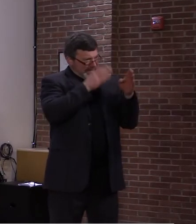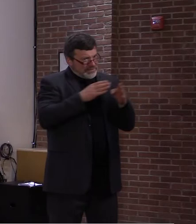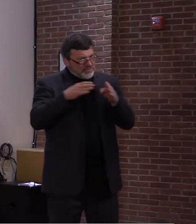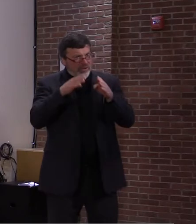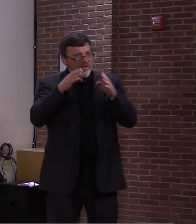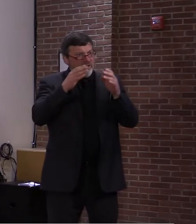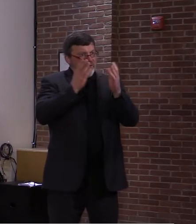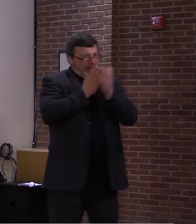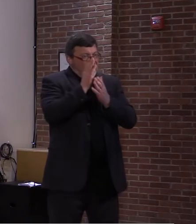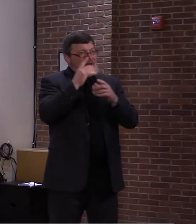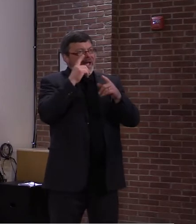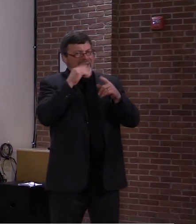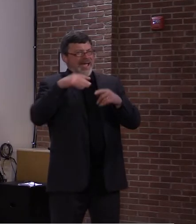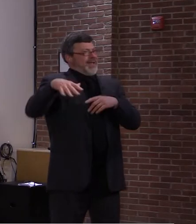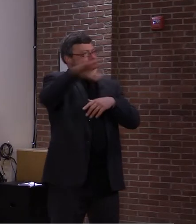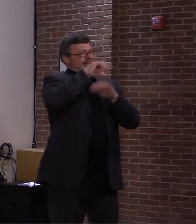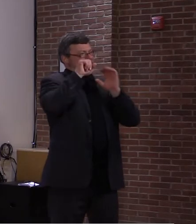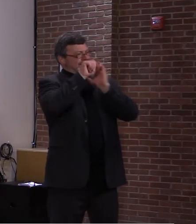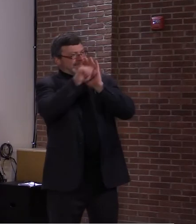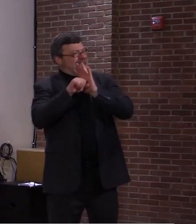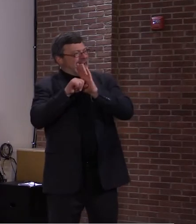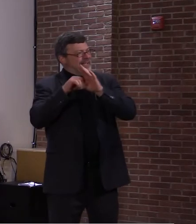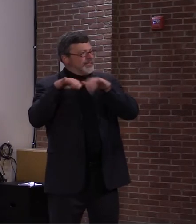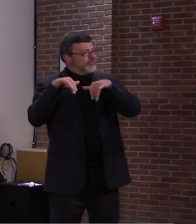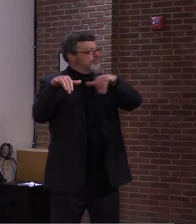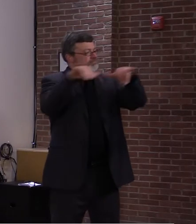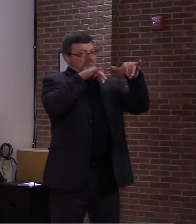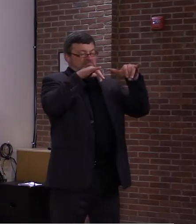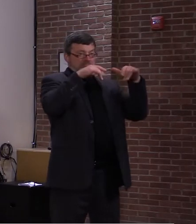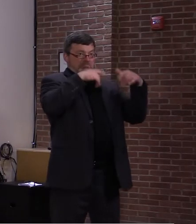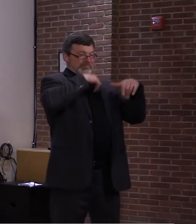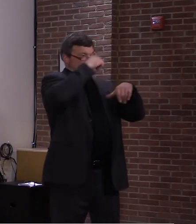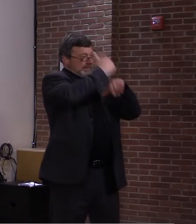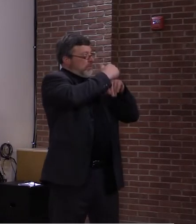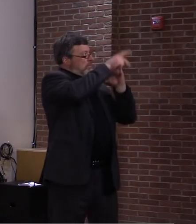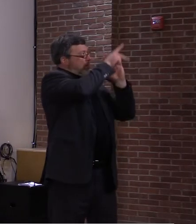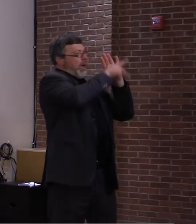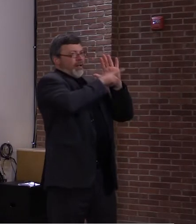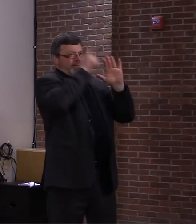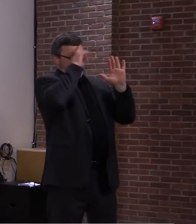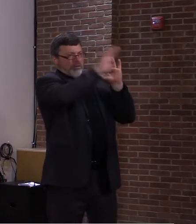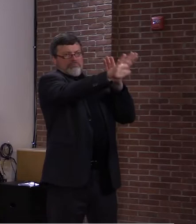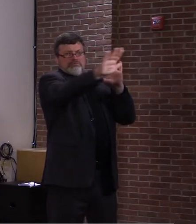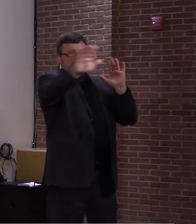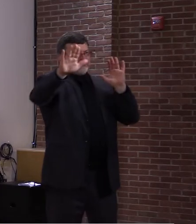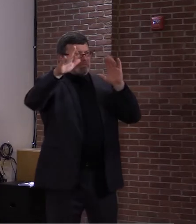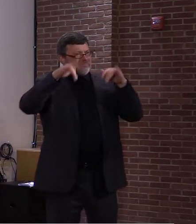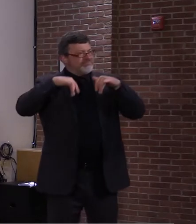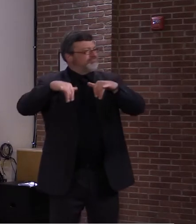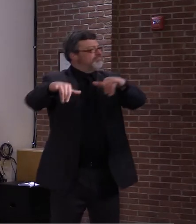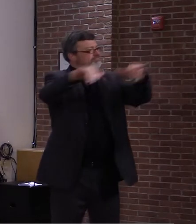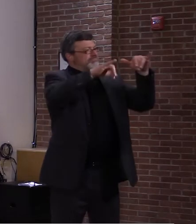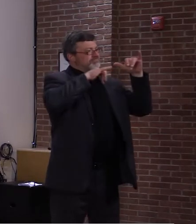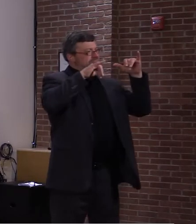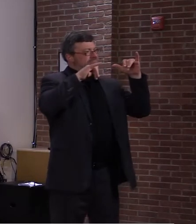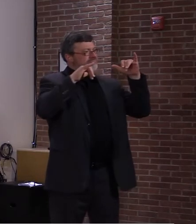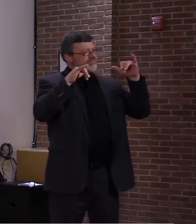new policy to that so it fits. But I have no concerns about further ethics